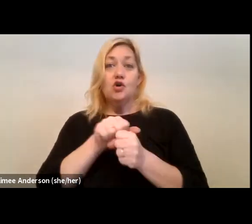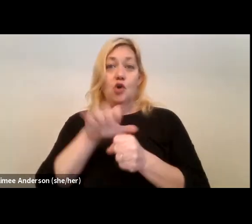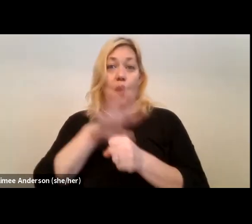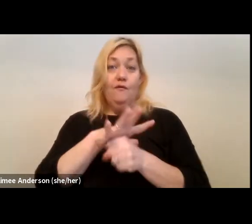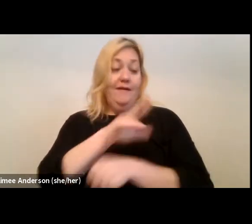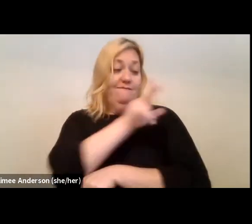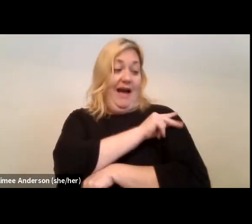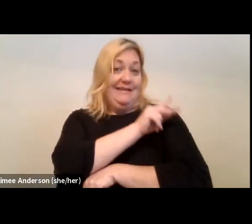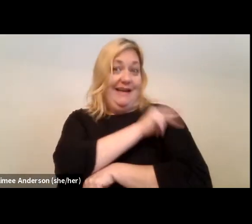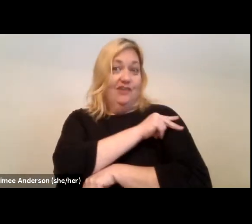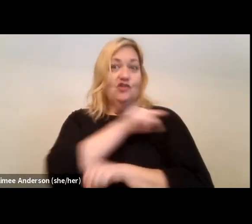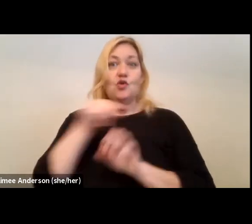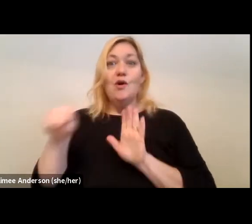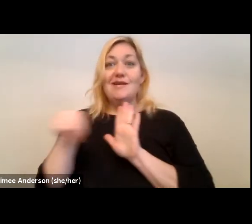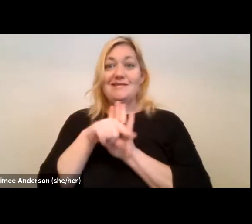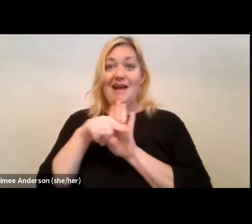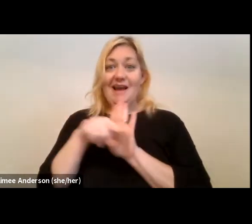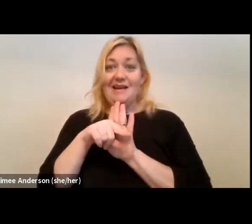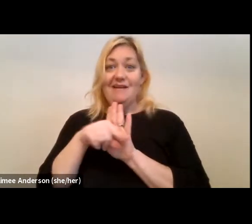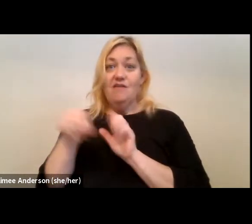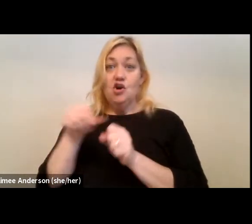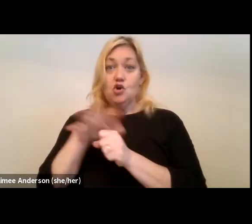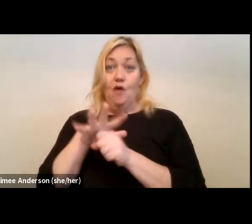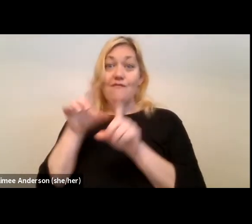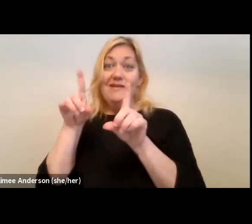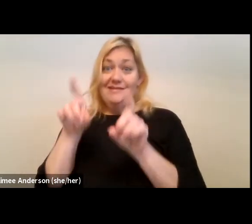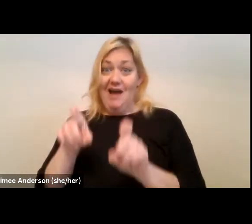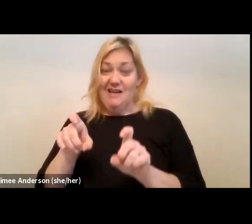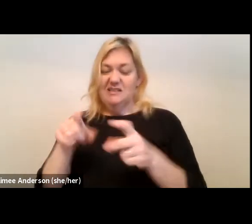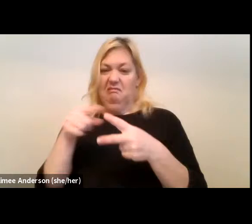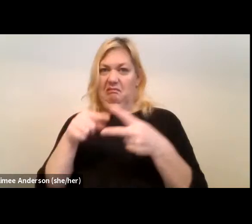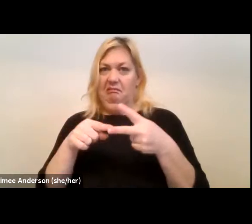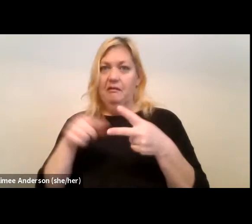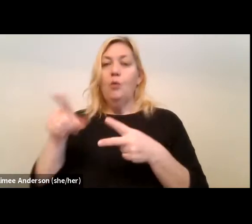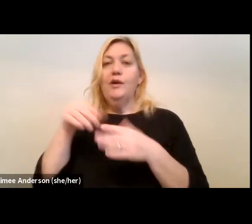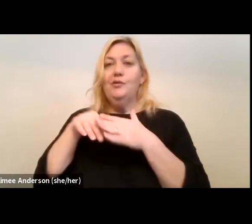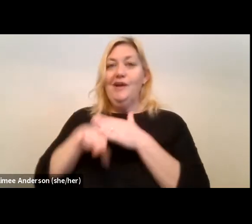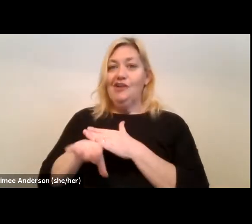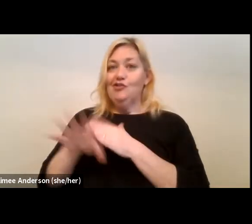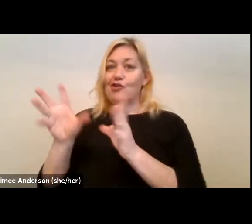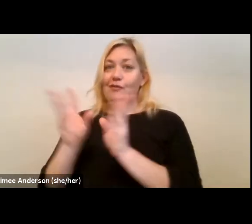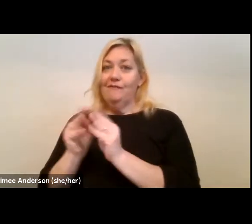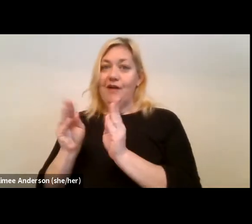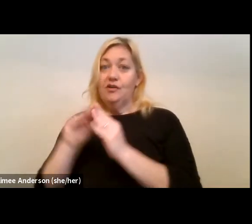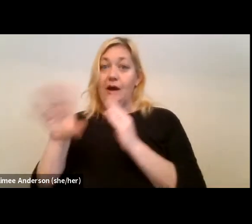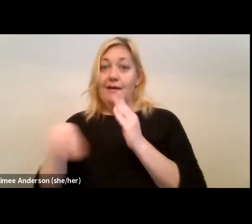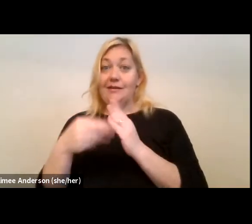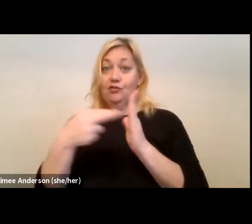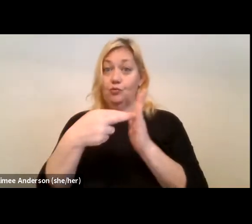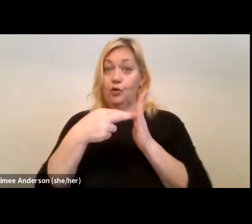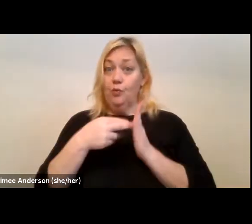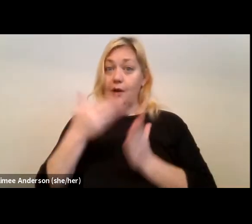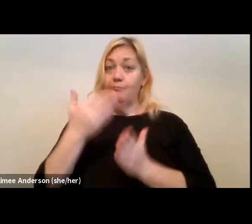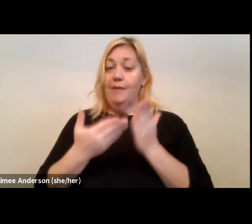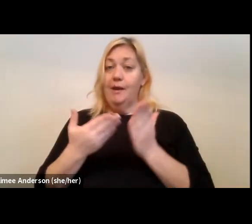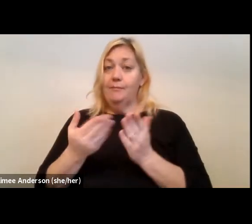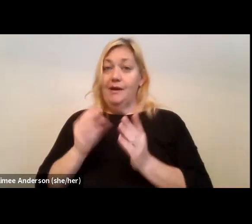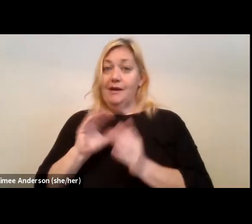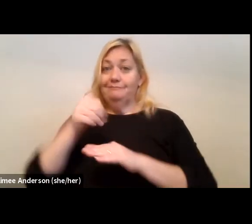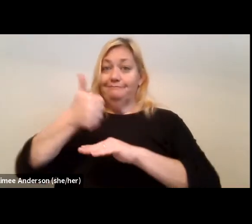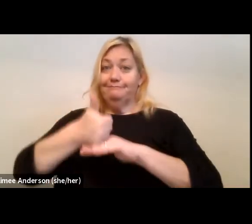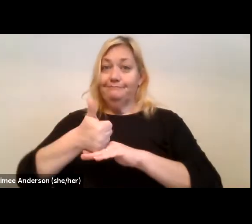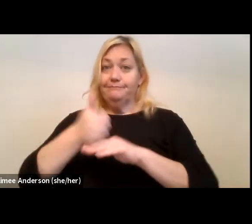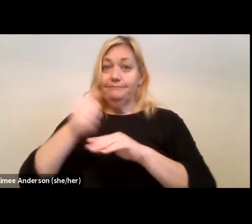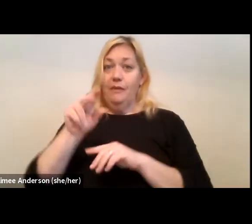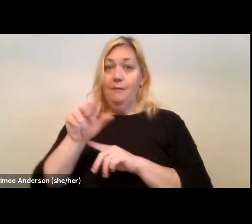the, or negative COVID test, it should read, upon entrance to the convention. Additional requirements may be imposed by the venue or